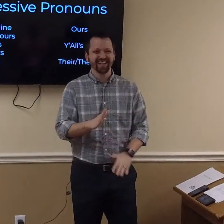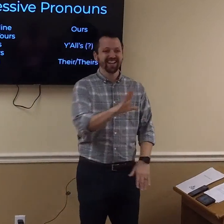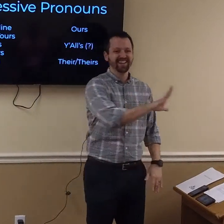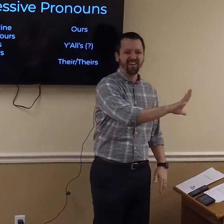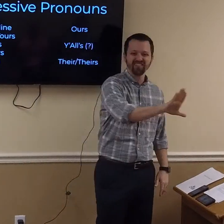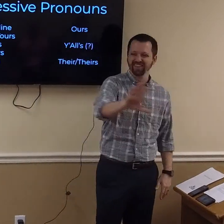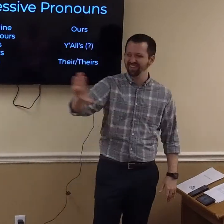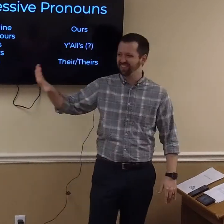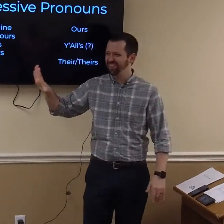Y'all's is.